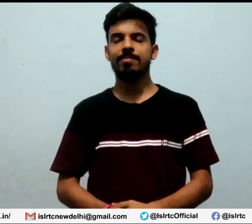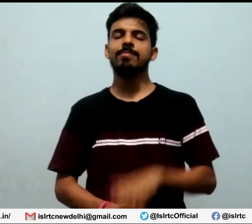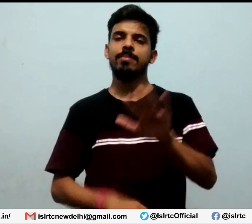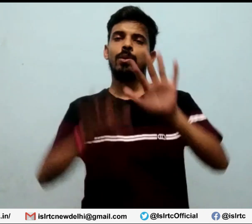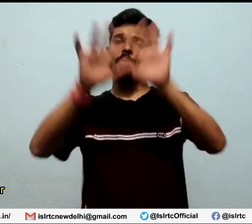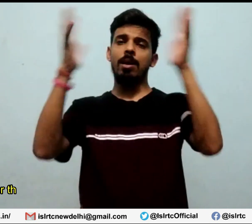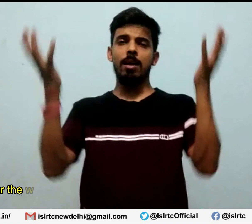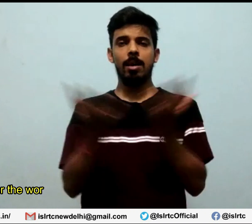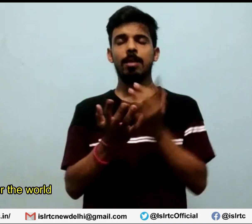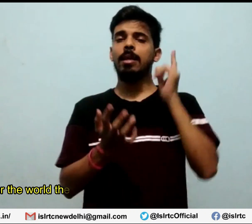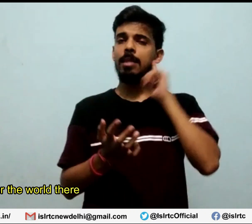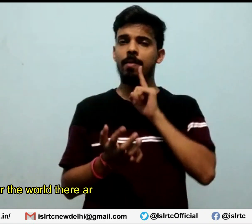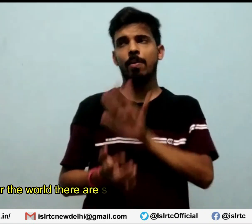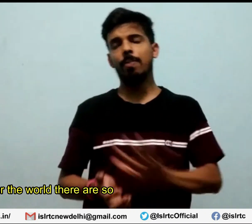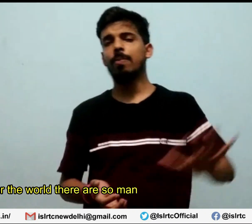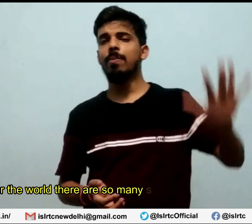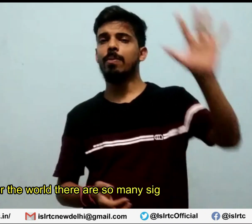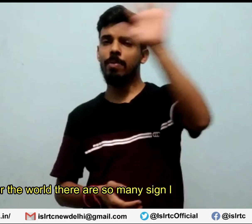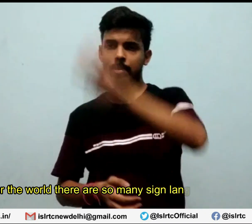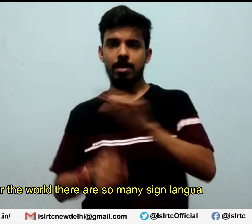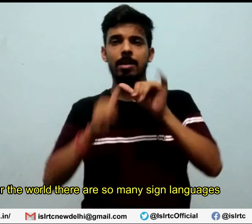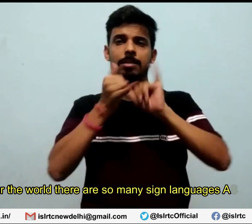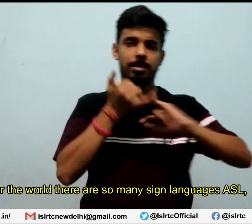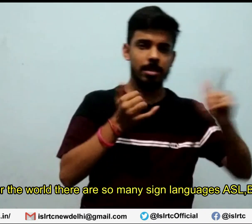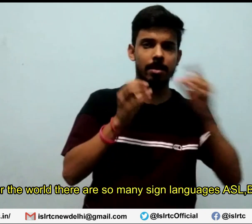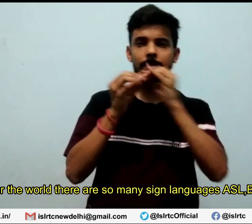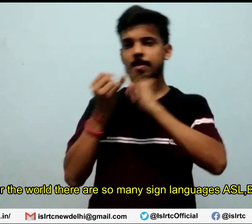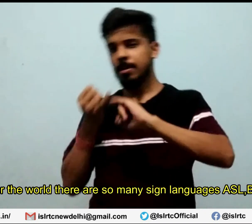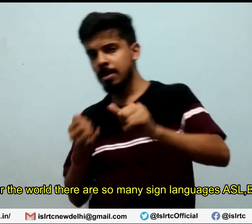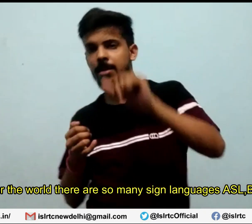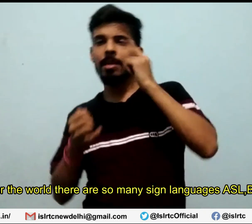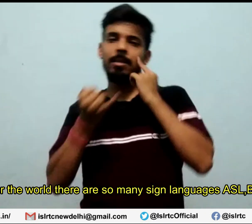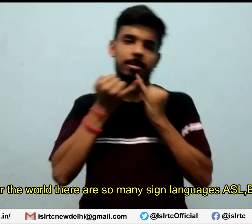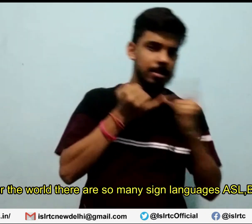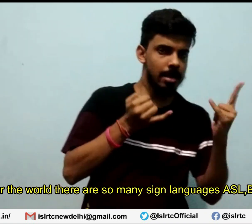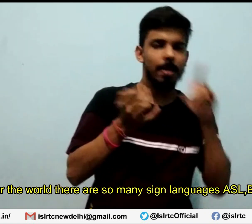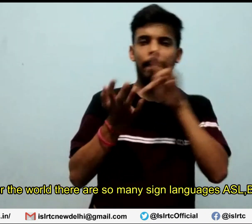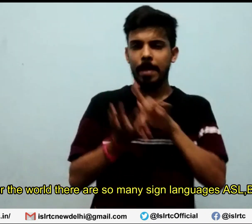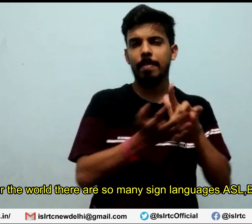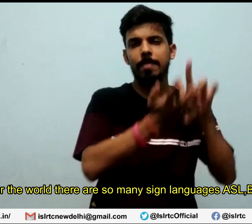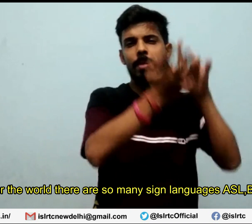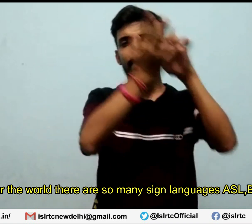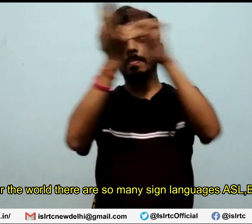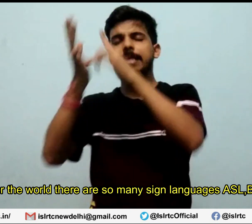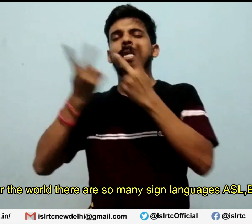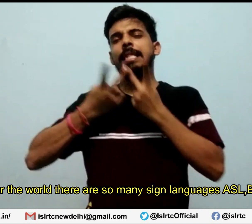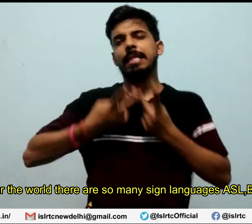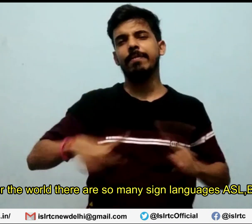so many languages. American Sign Language, British Sign Language, Indian Sign Language and other They are